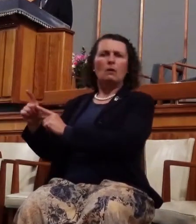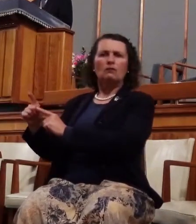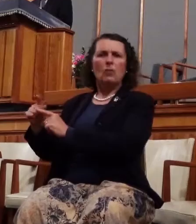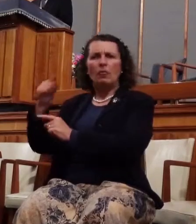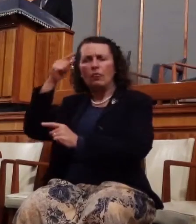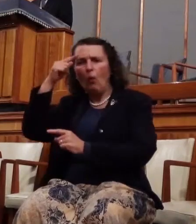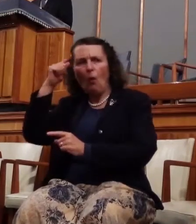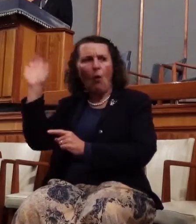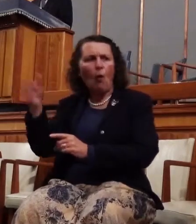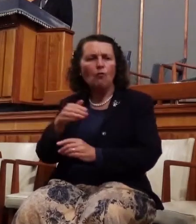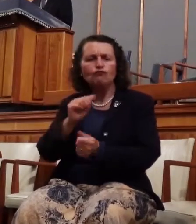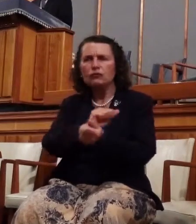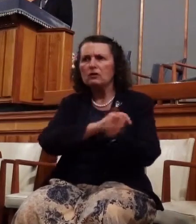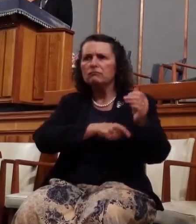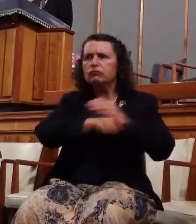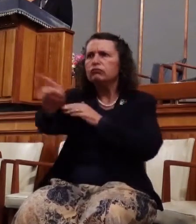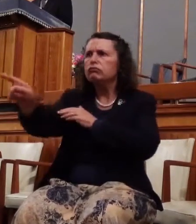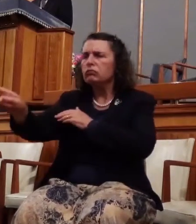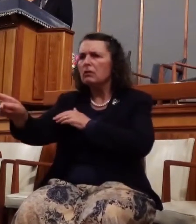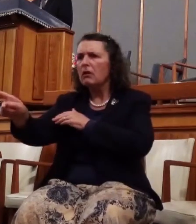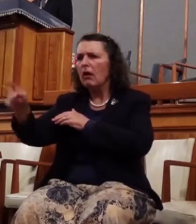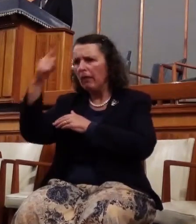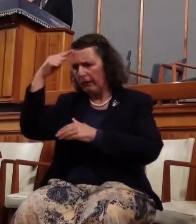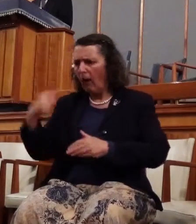himself, supposing that the prisoners had been fled.